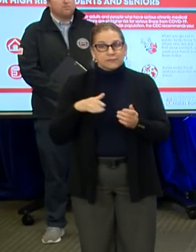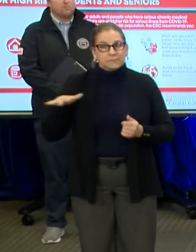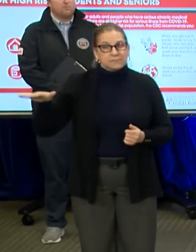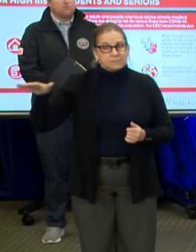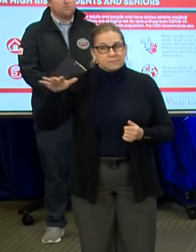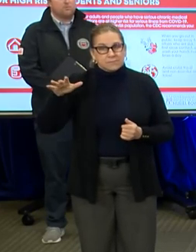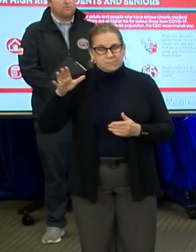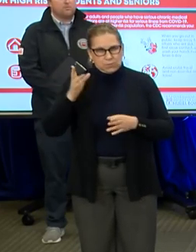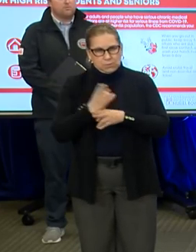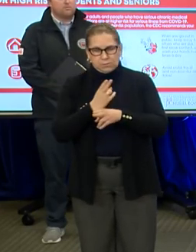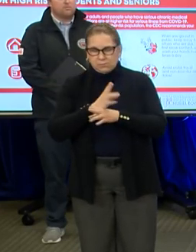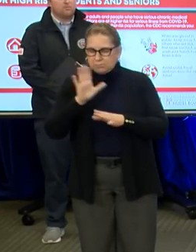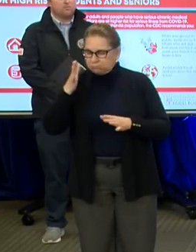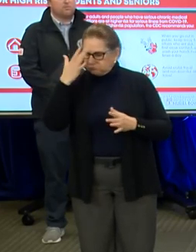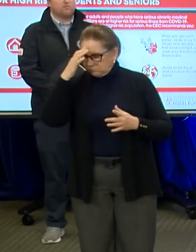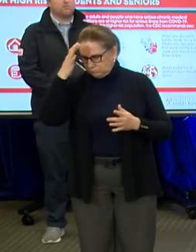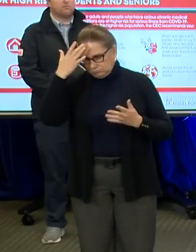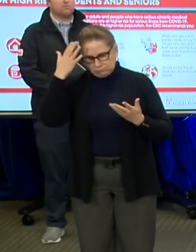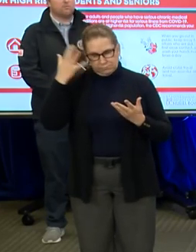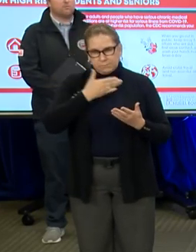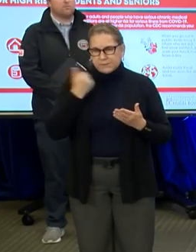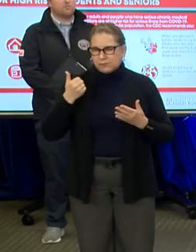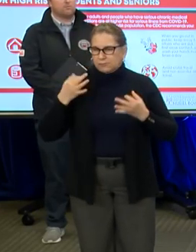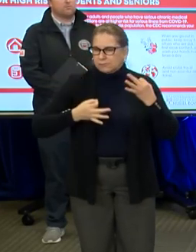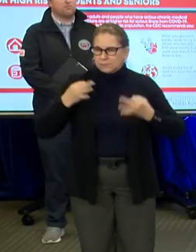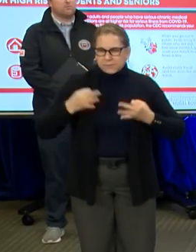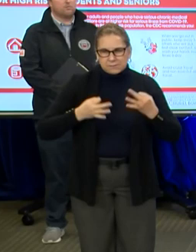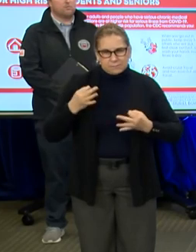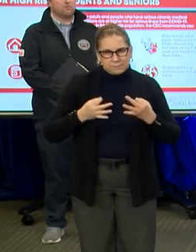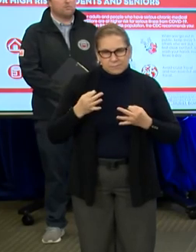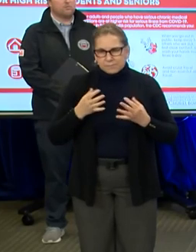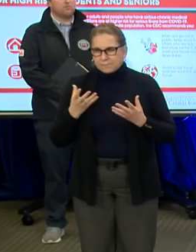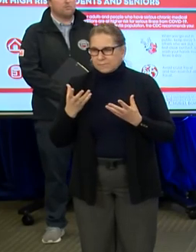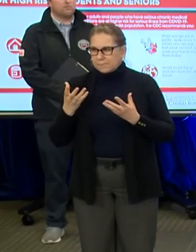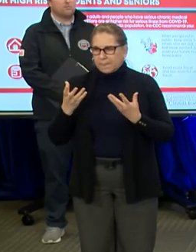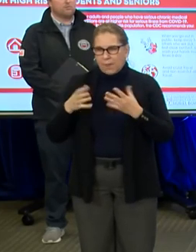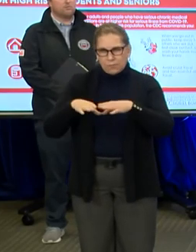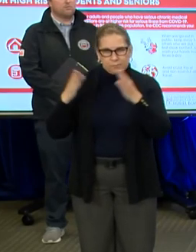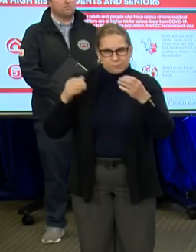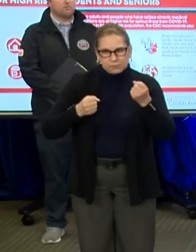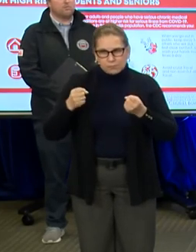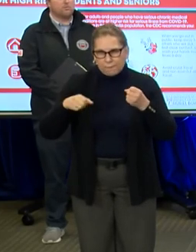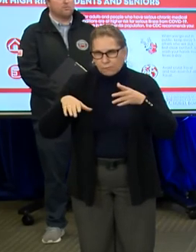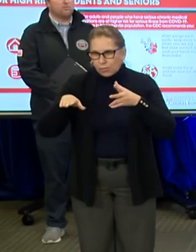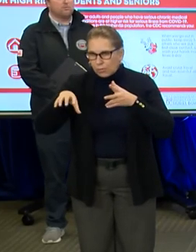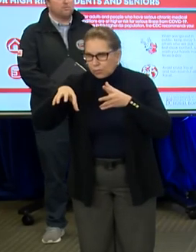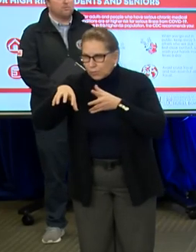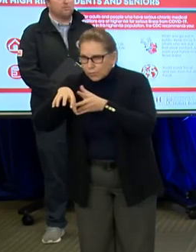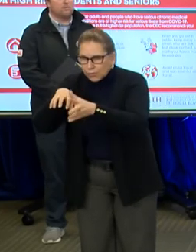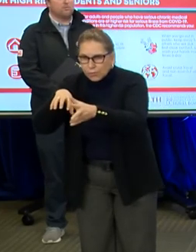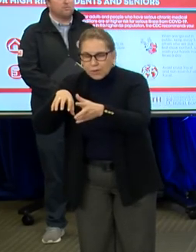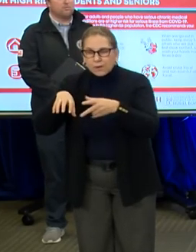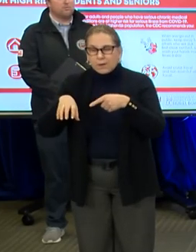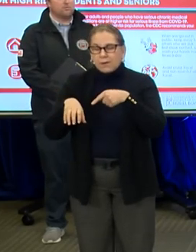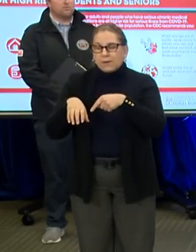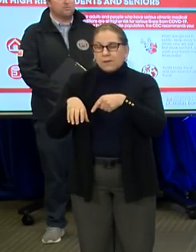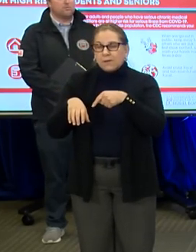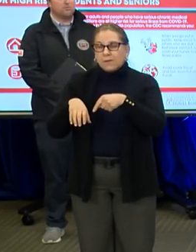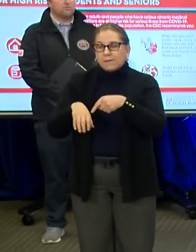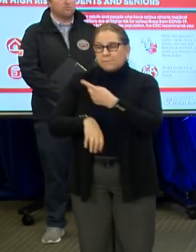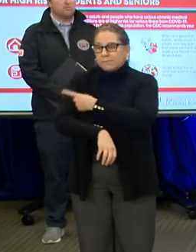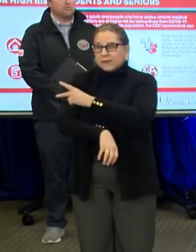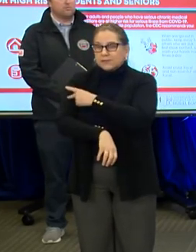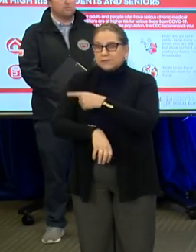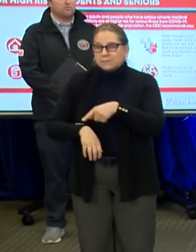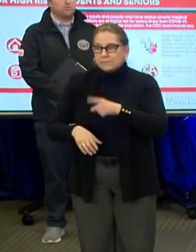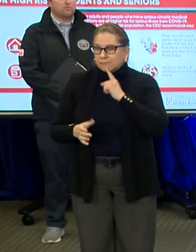drive-through walk-up location. They may choose to refer patients who are either at an increased risk for developing severe symptoms